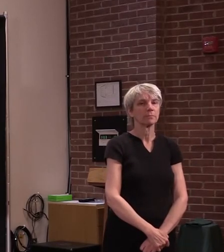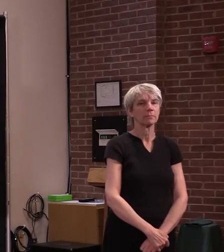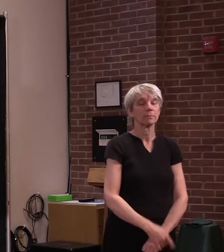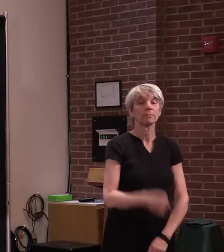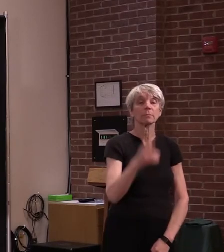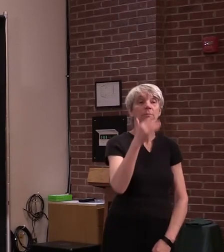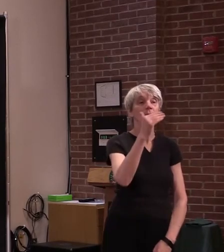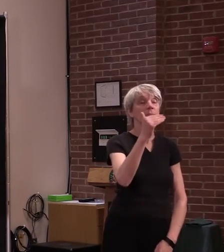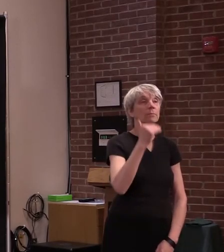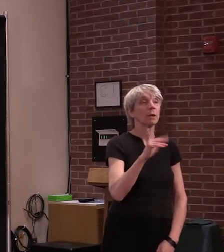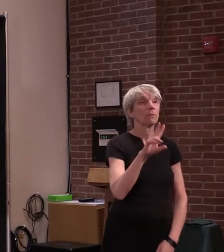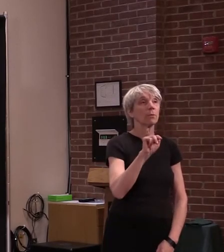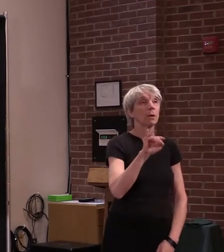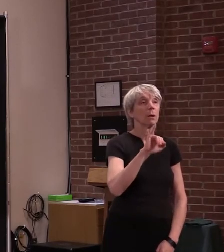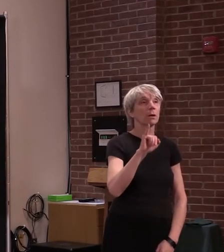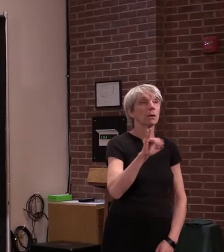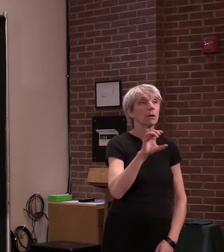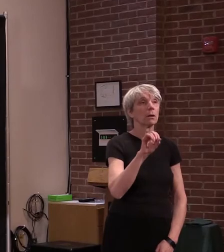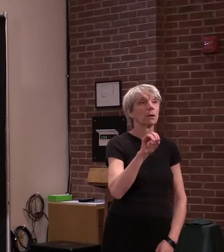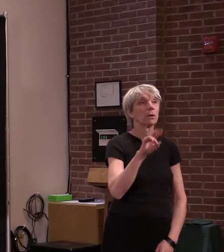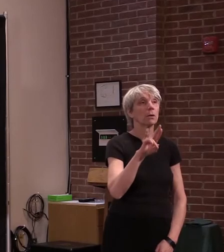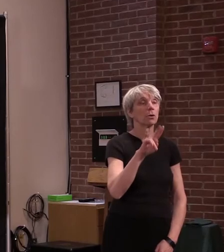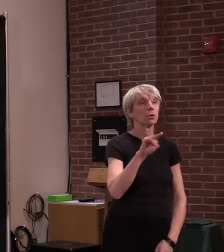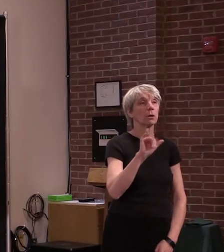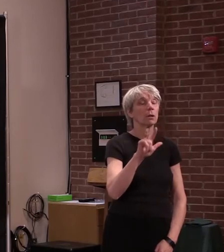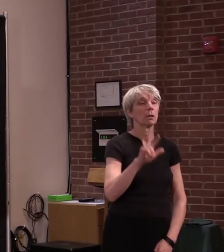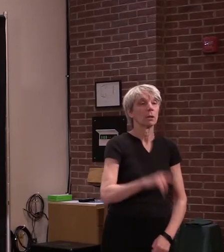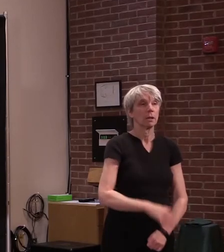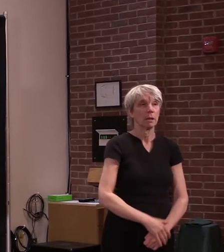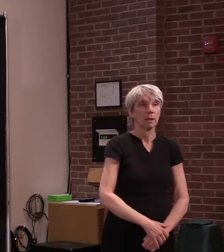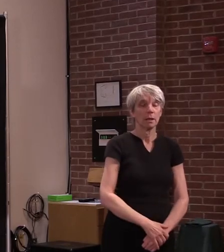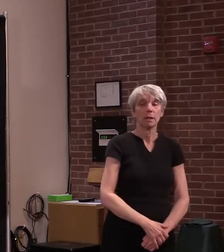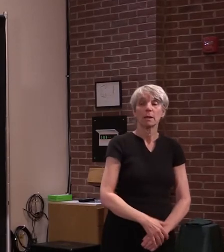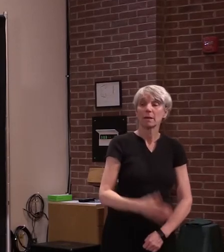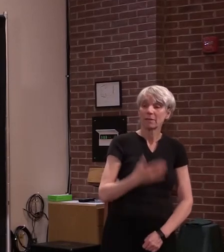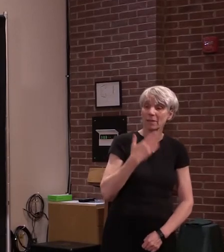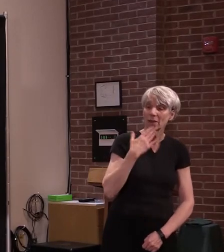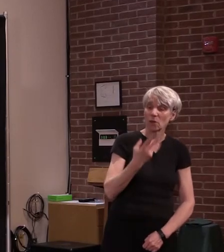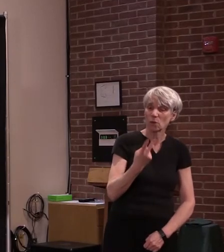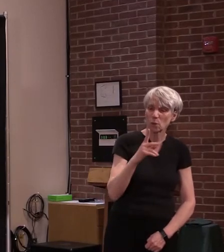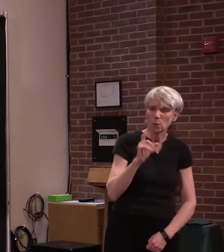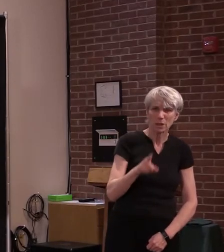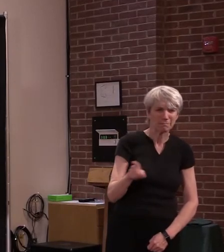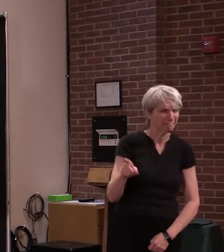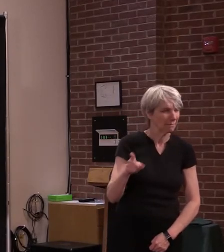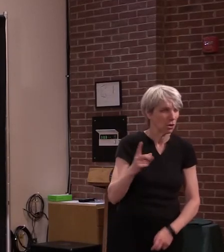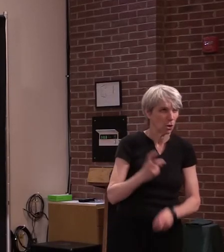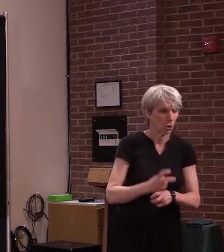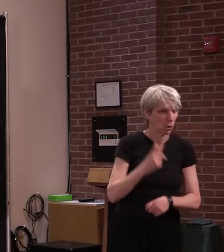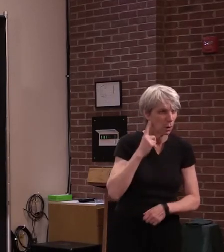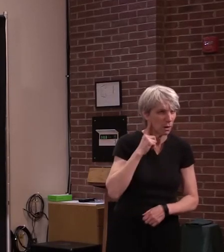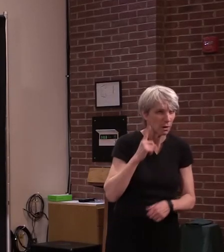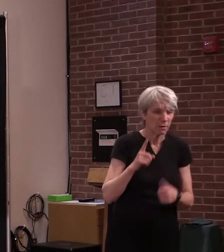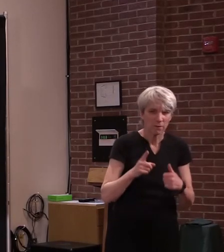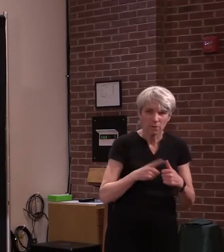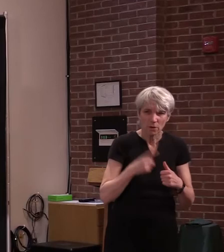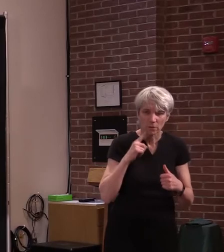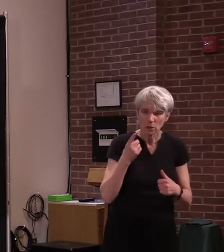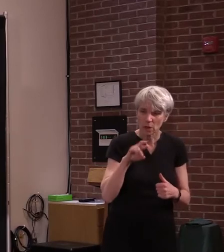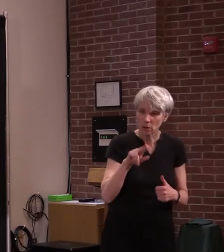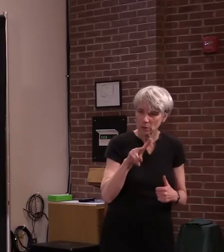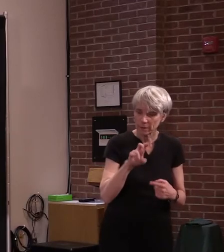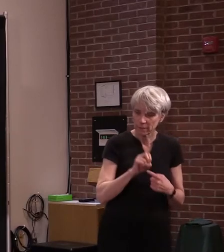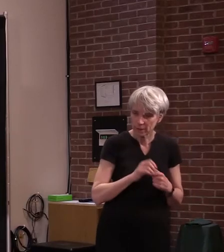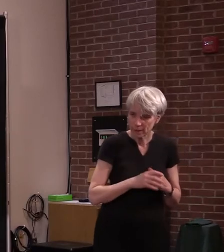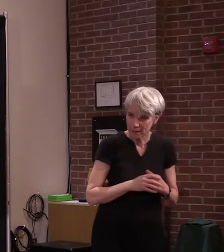Cam Davis, the Vermont Journal. Thank you. I have two questions. The first of them is for Dr. Levine.